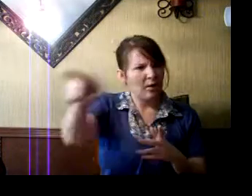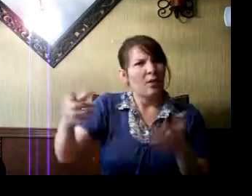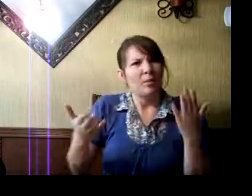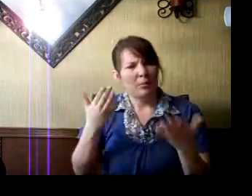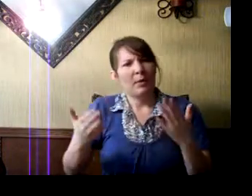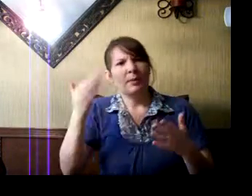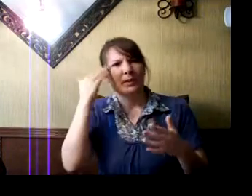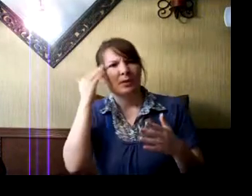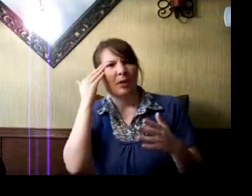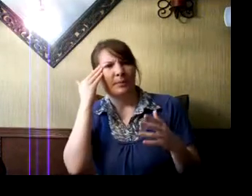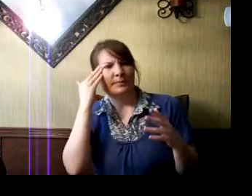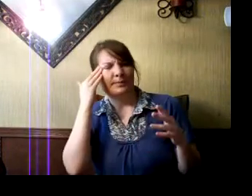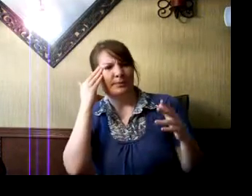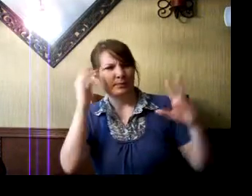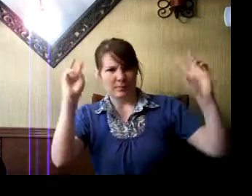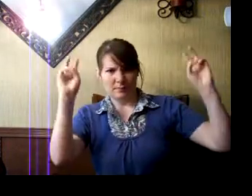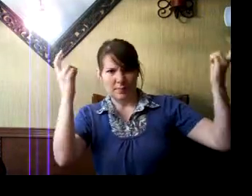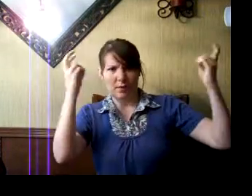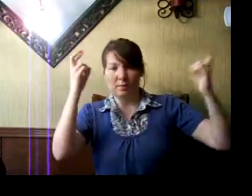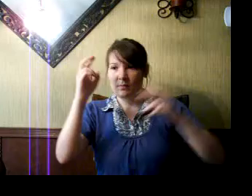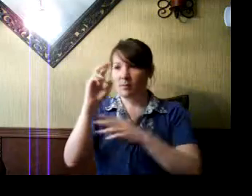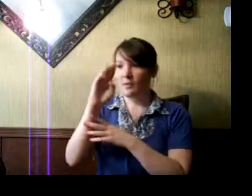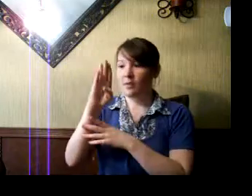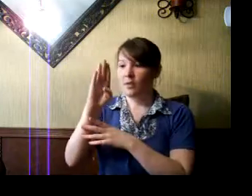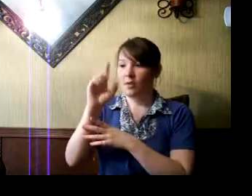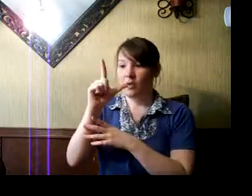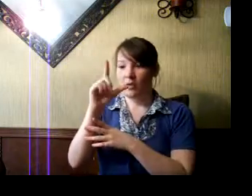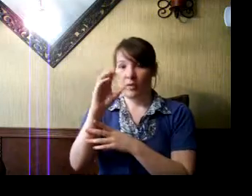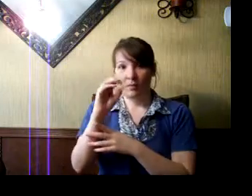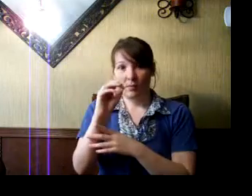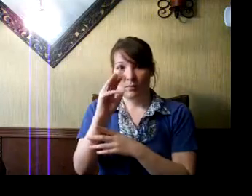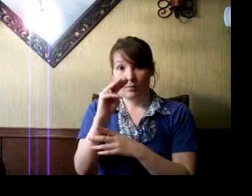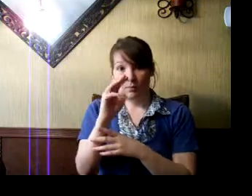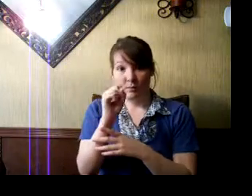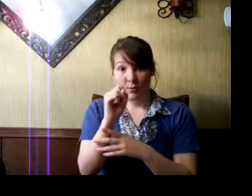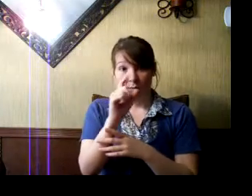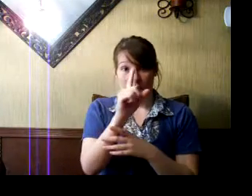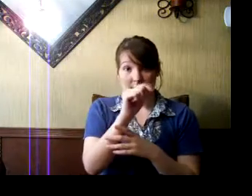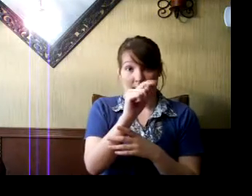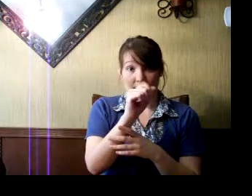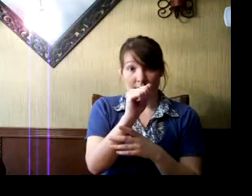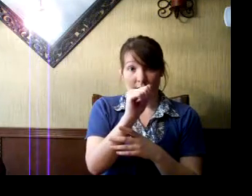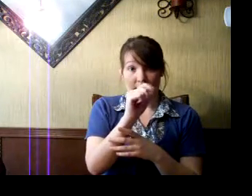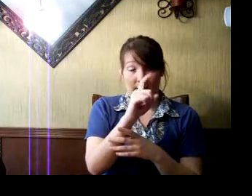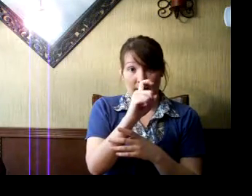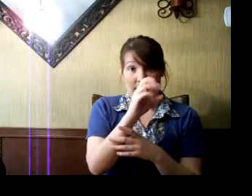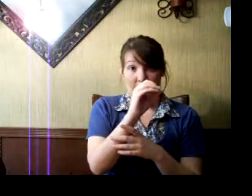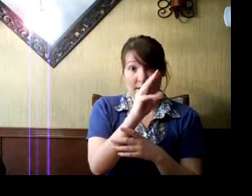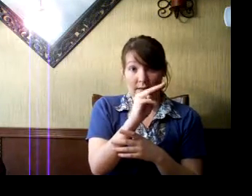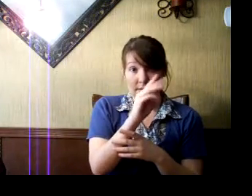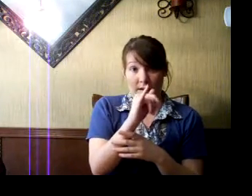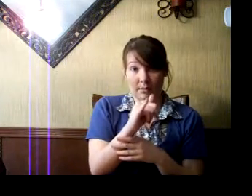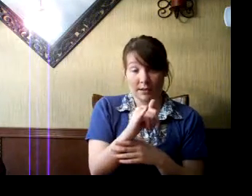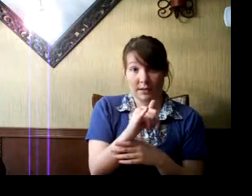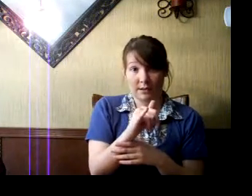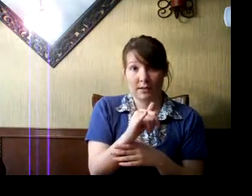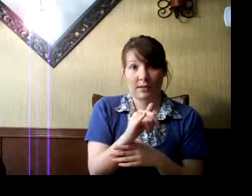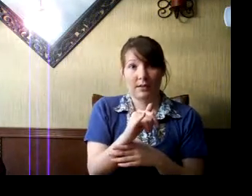a widely known taxonomy that's used in education as a way of trying to understand very